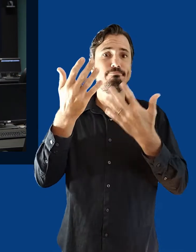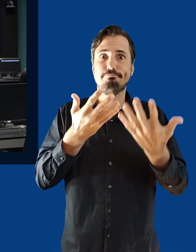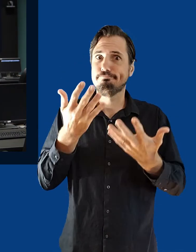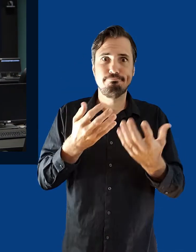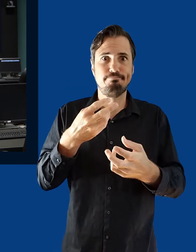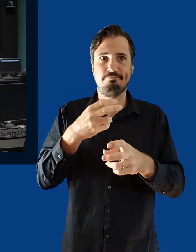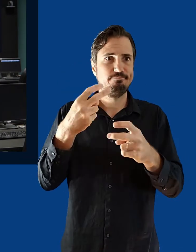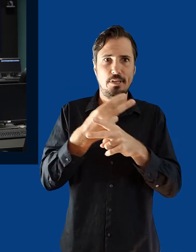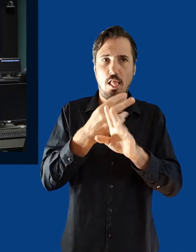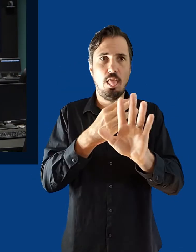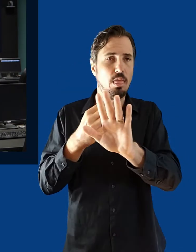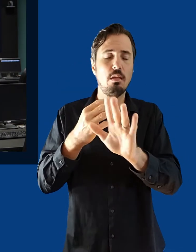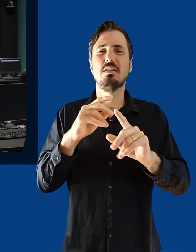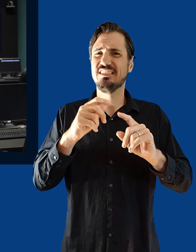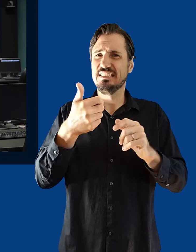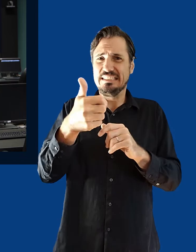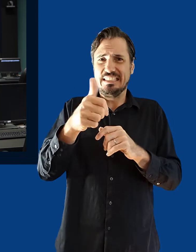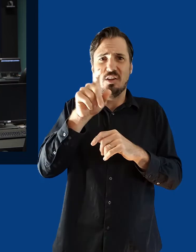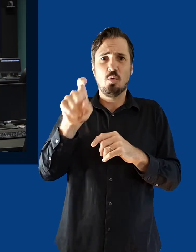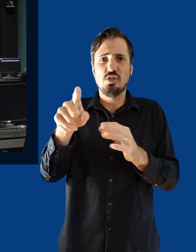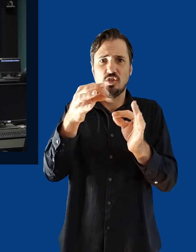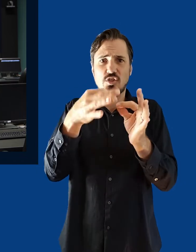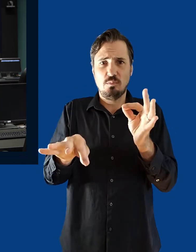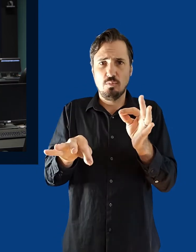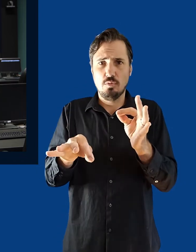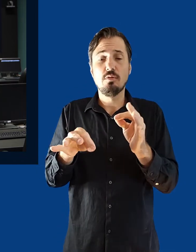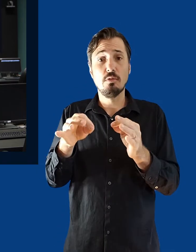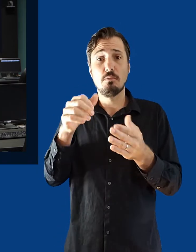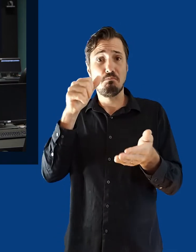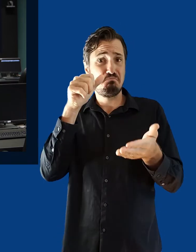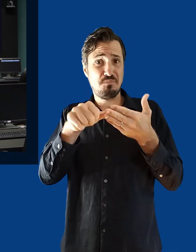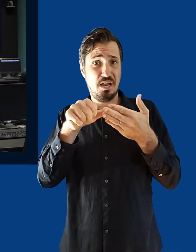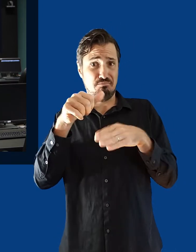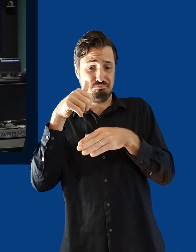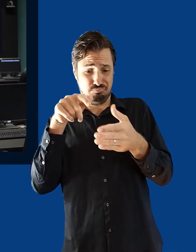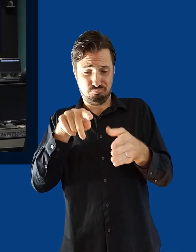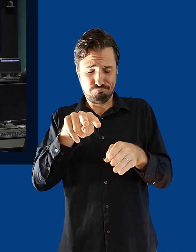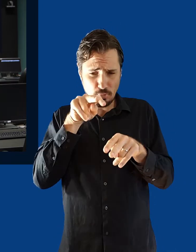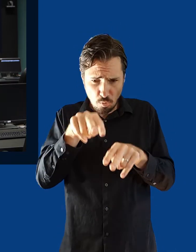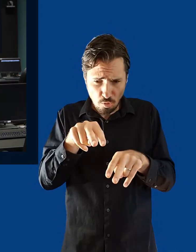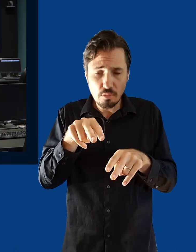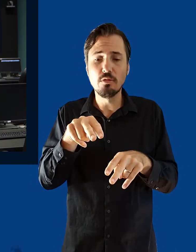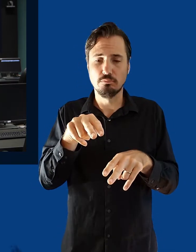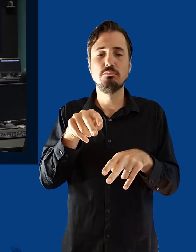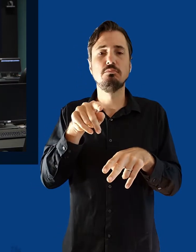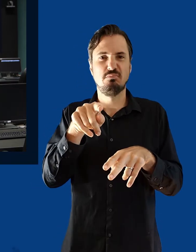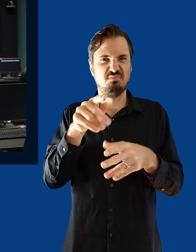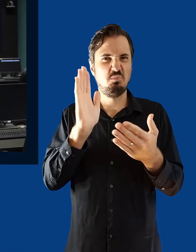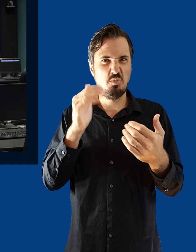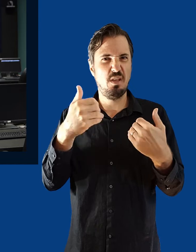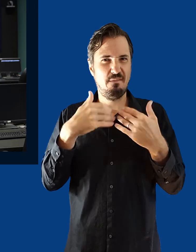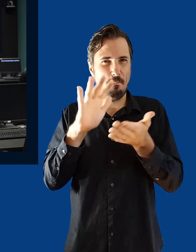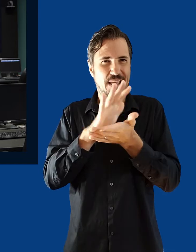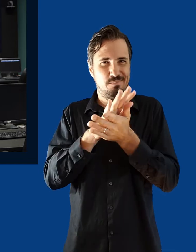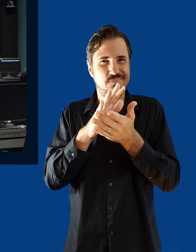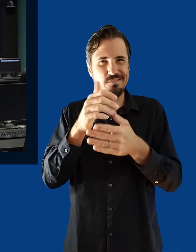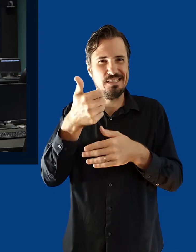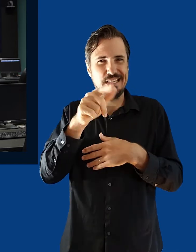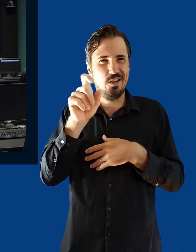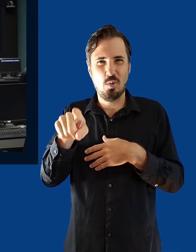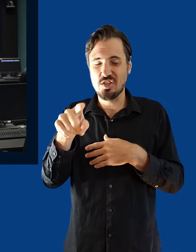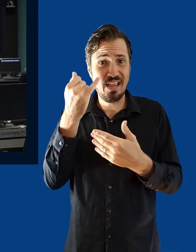You can complete the paper census form that you received in the mail or if you did not receive a form in the mail, please complete